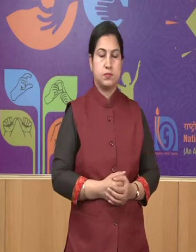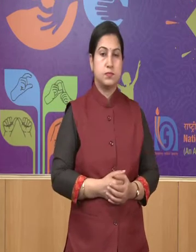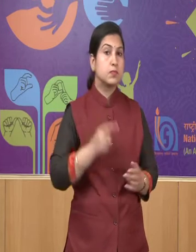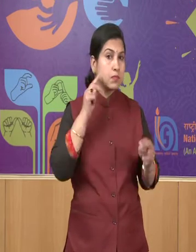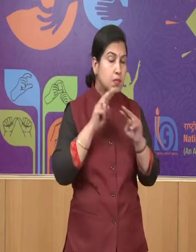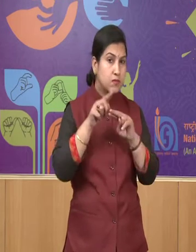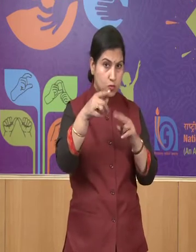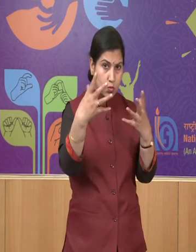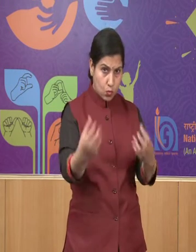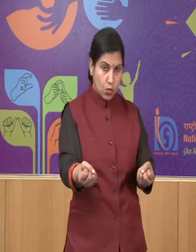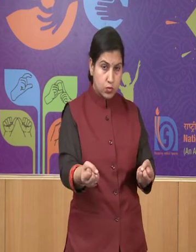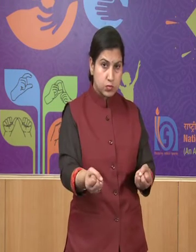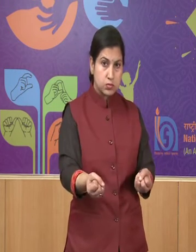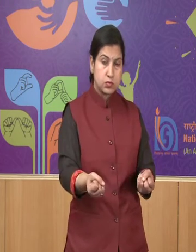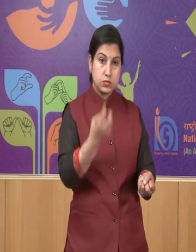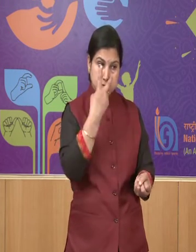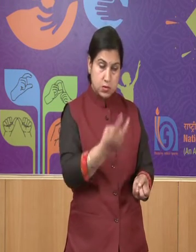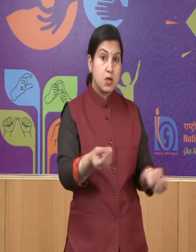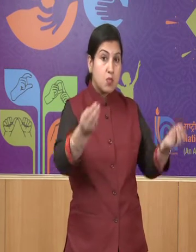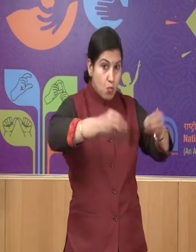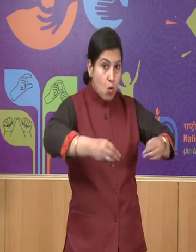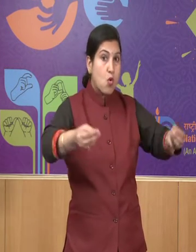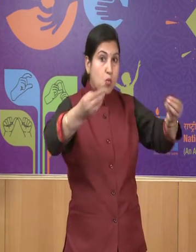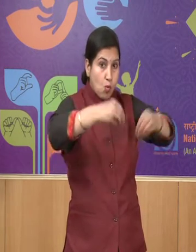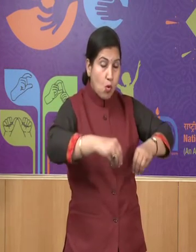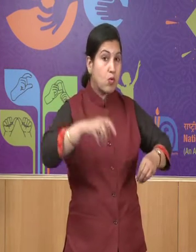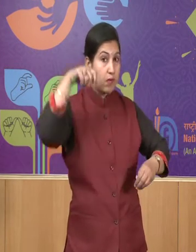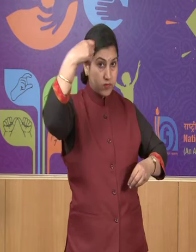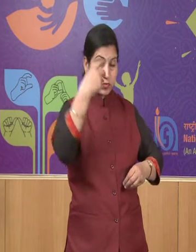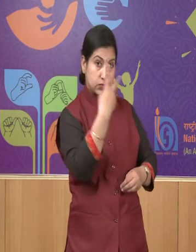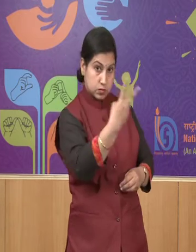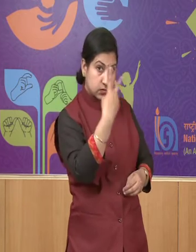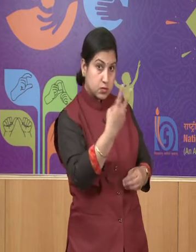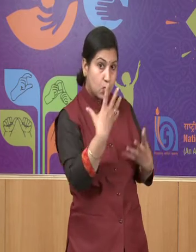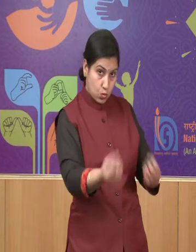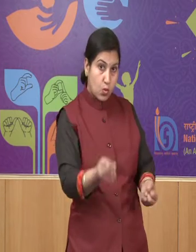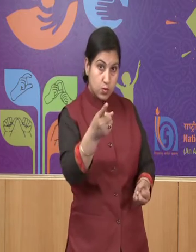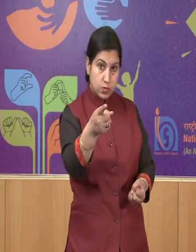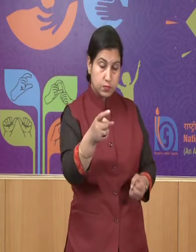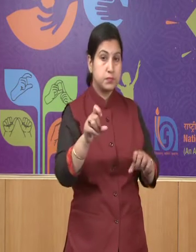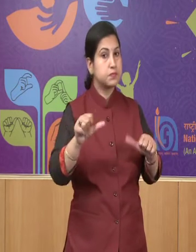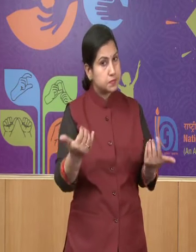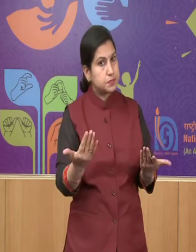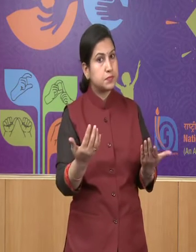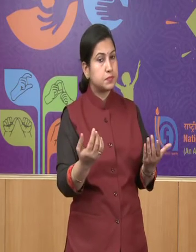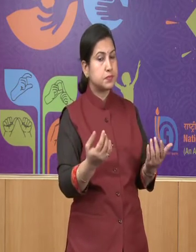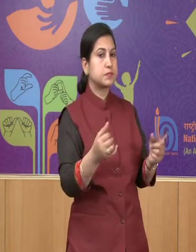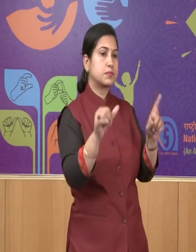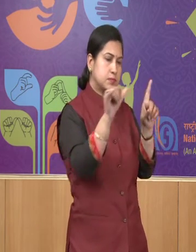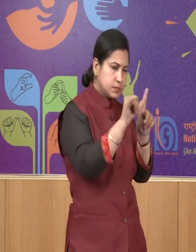If you want to see more educational videos in sign language, you can